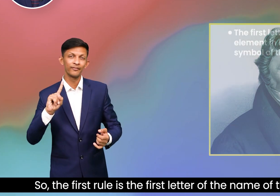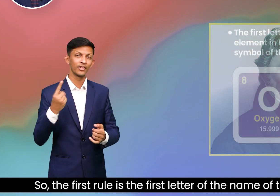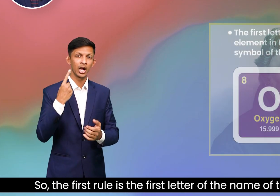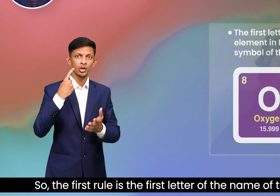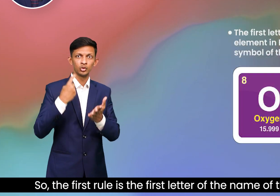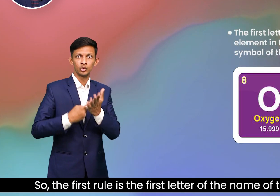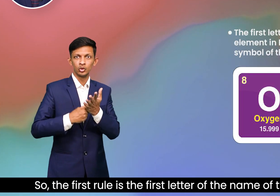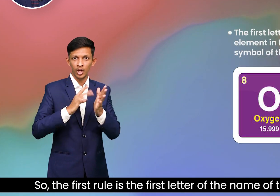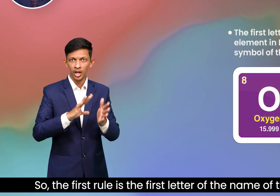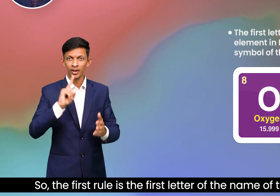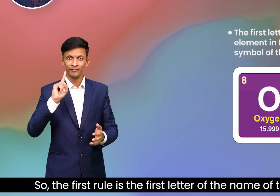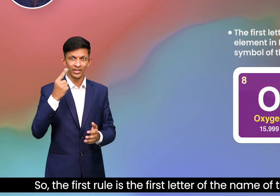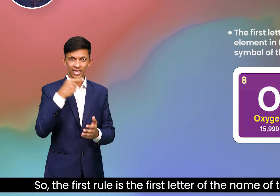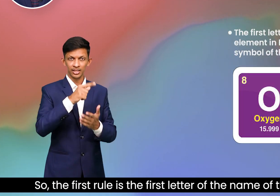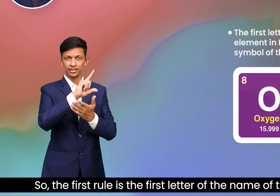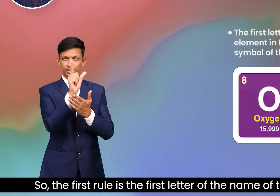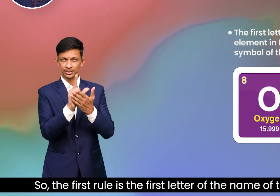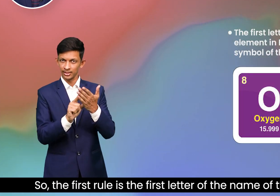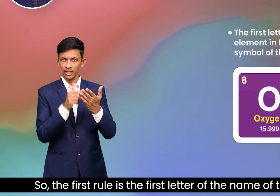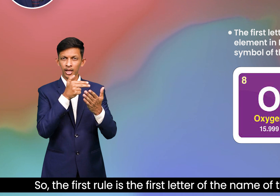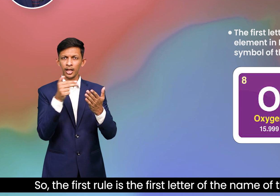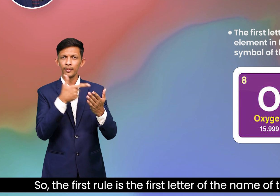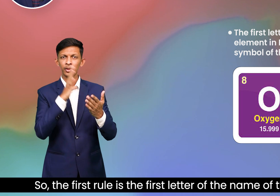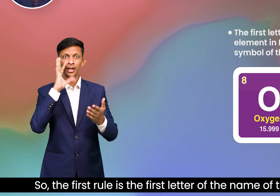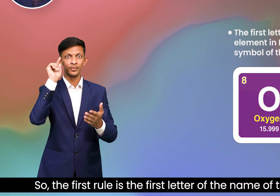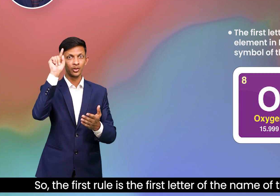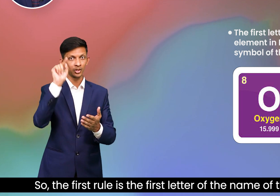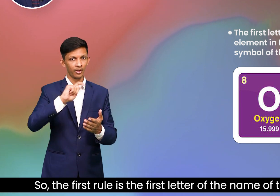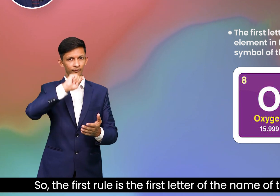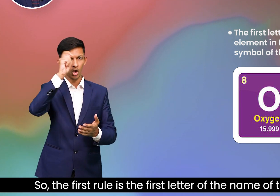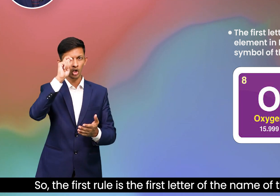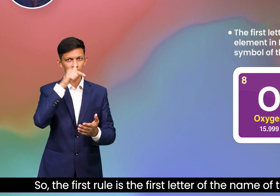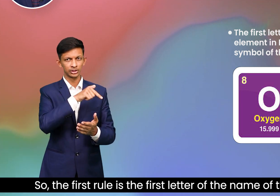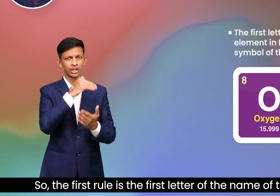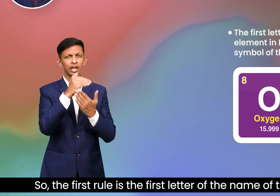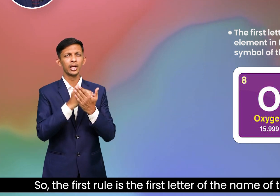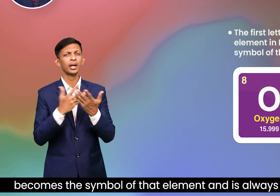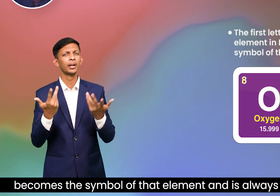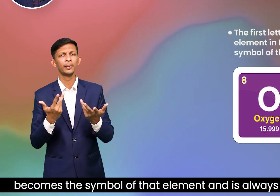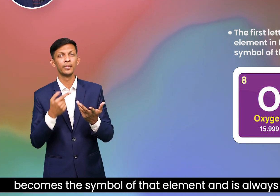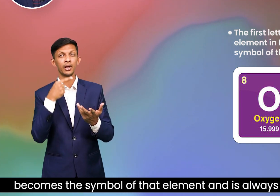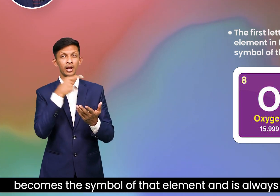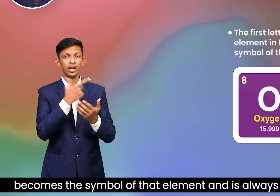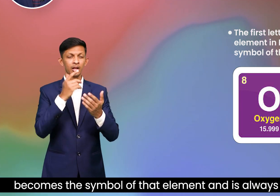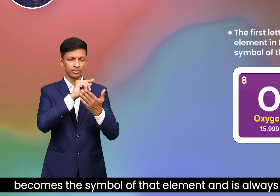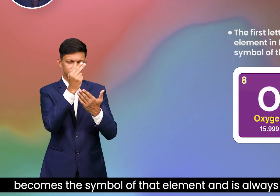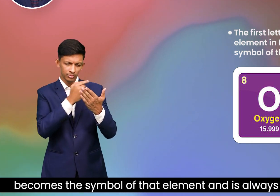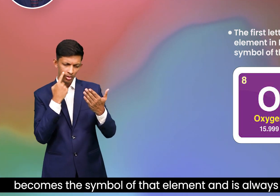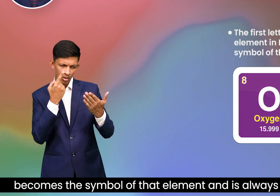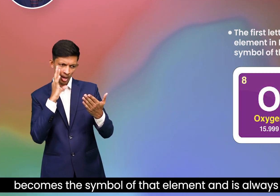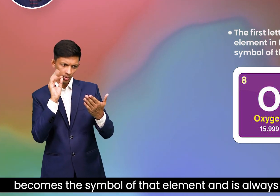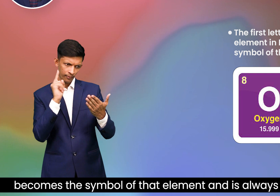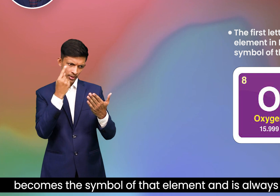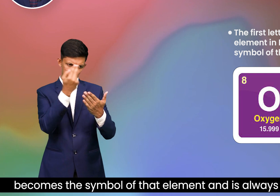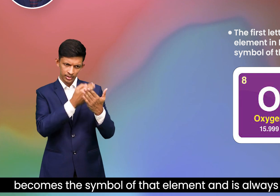So, the first rule is the first letter of the name of the element in English becomes the symbol